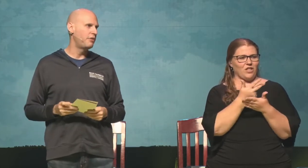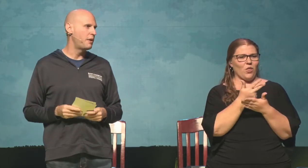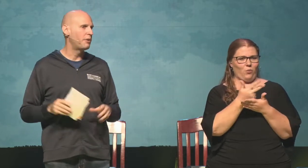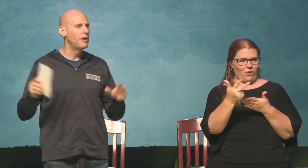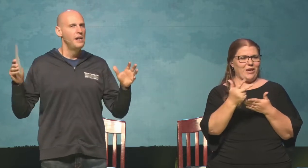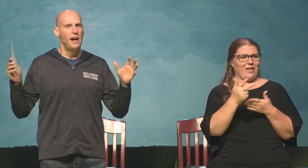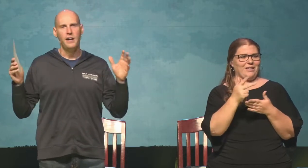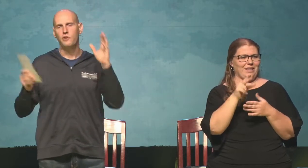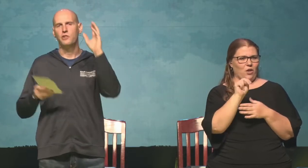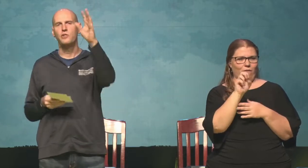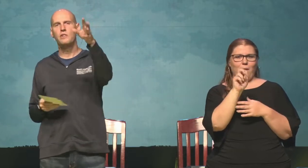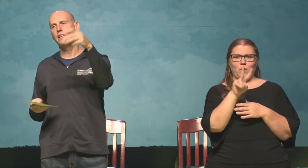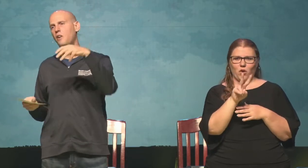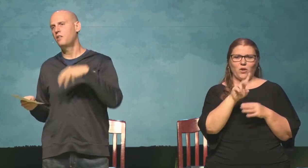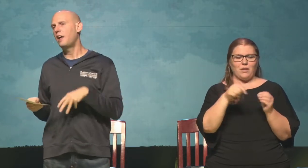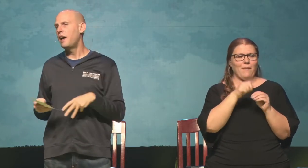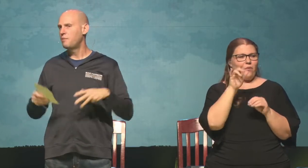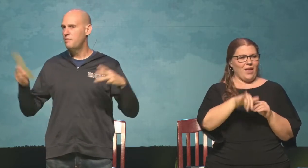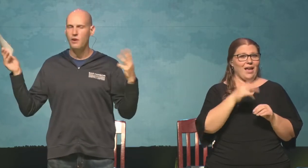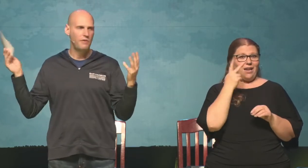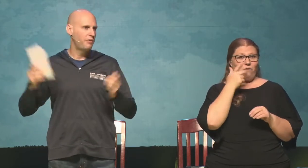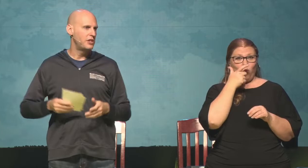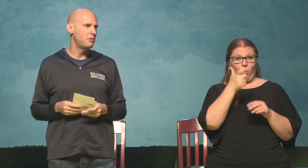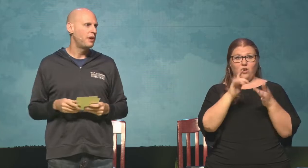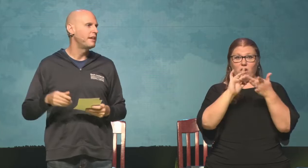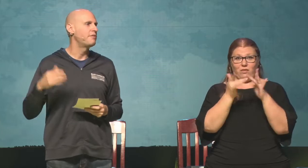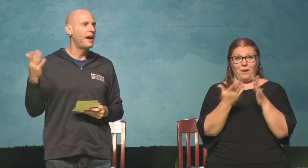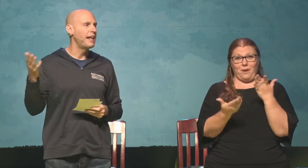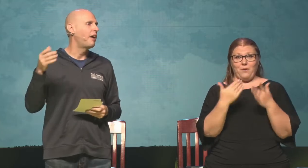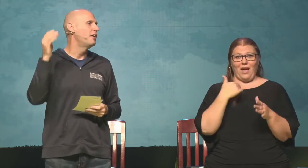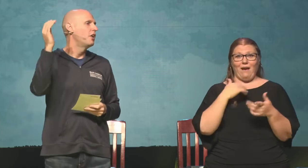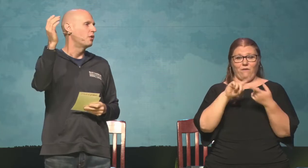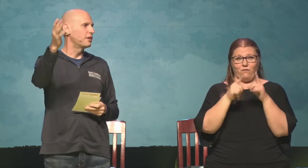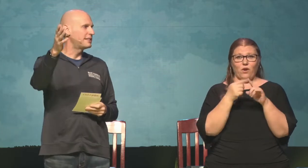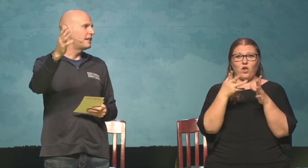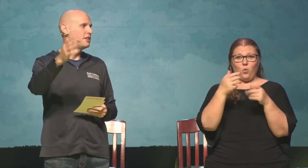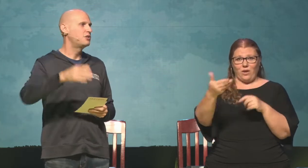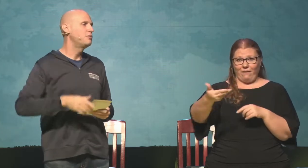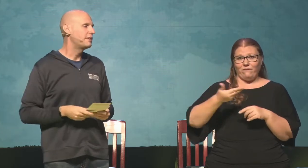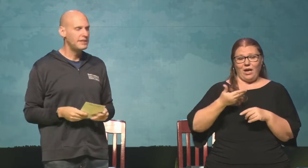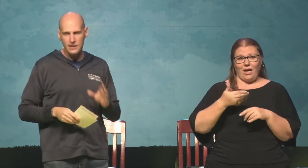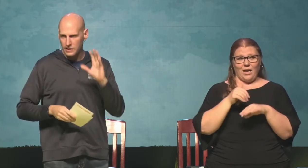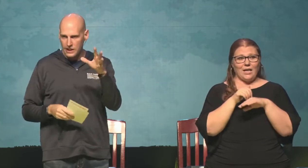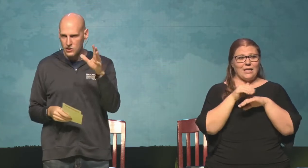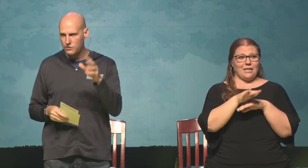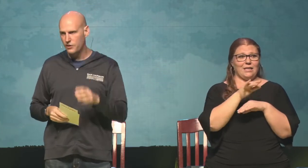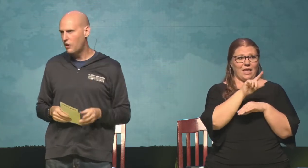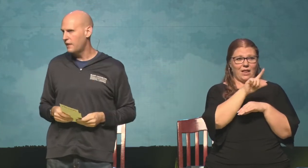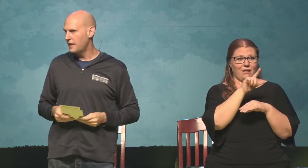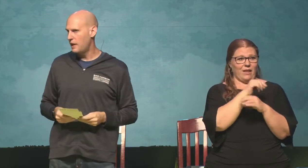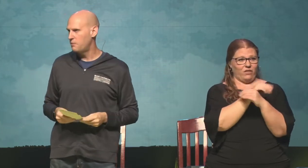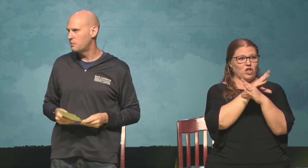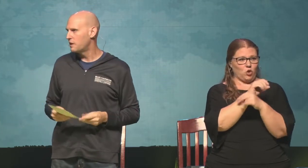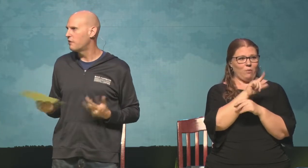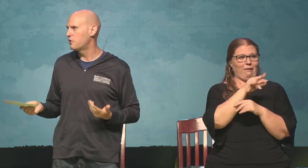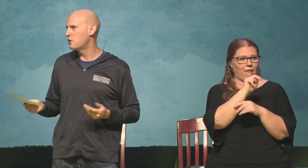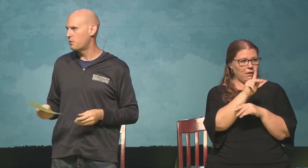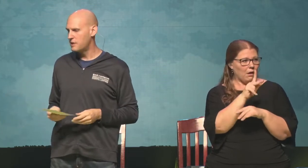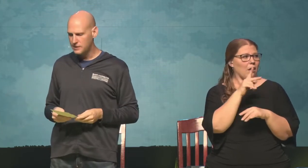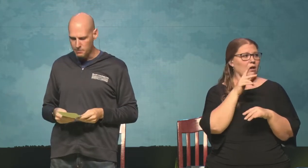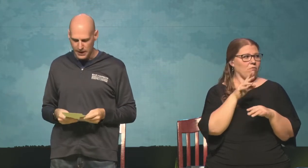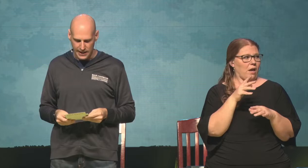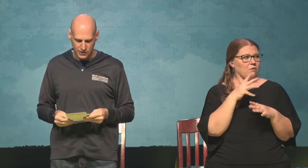in November. If you're tuning in online, maybe you have a friend you want to invite out or send the link to for the online campus. We'd love for